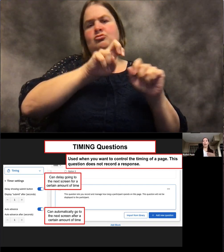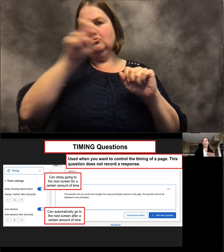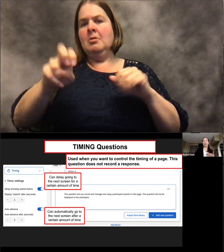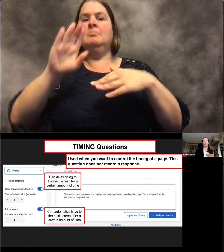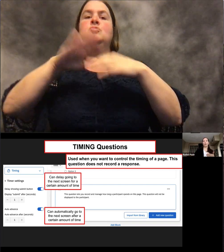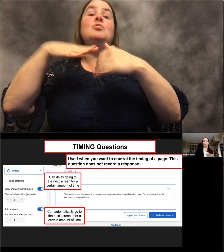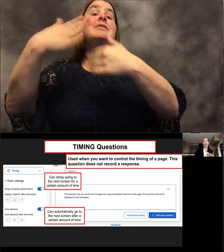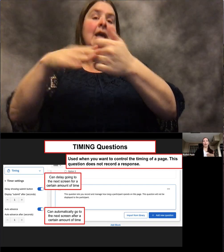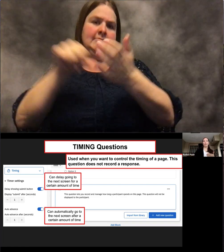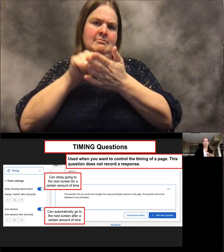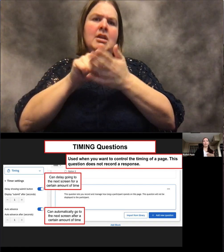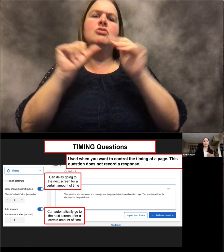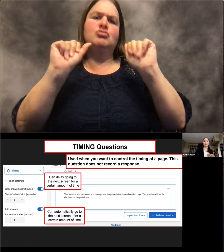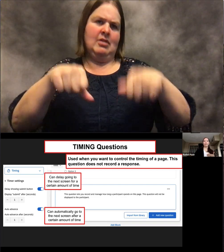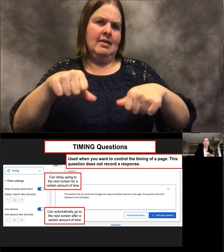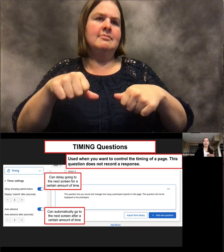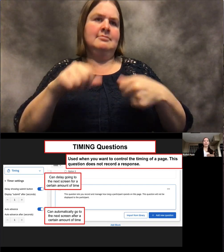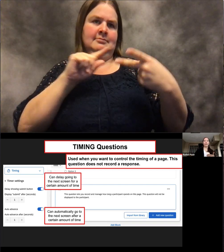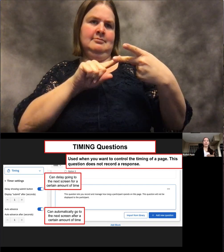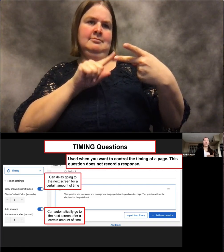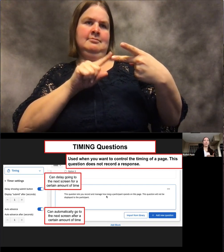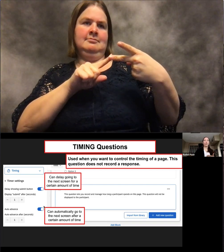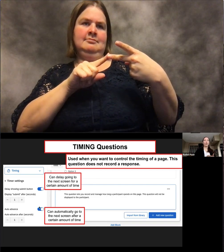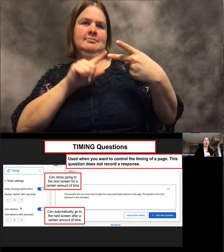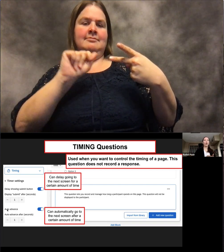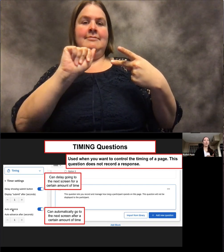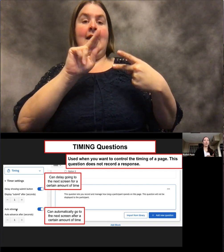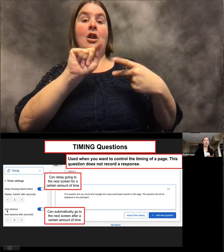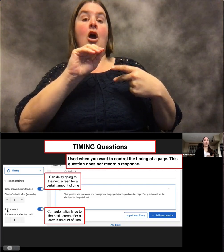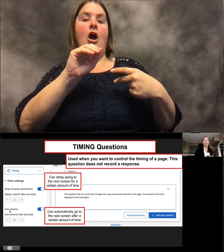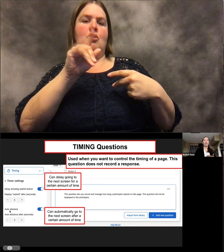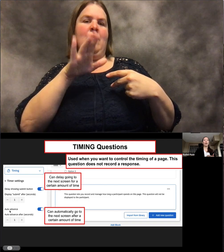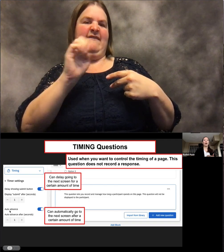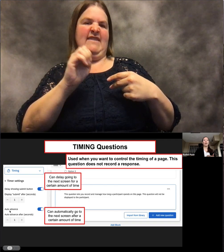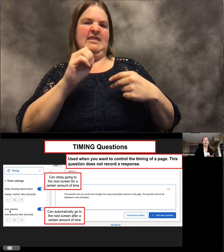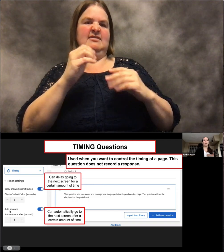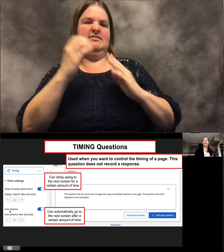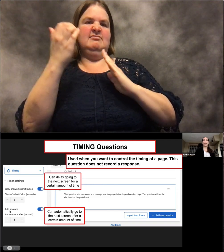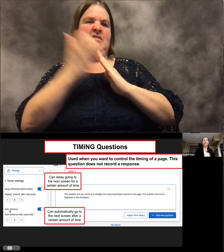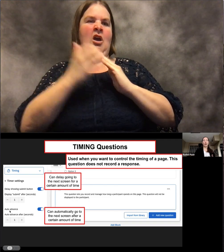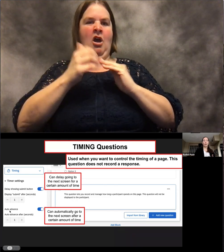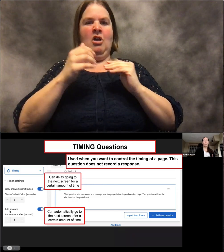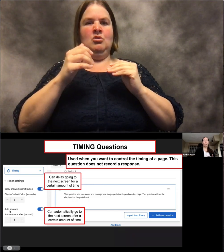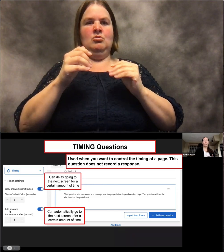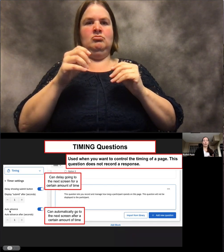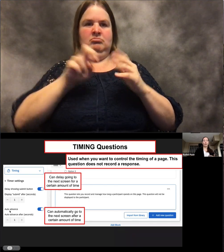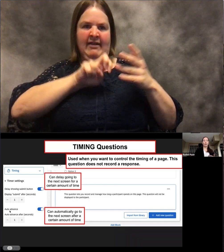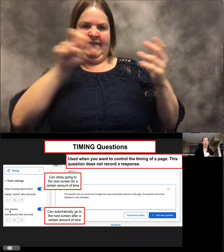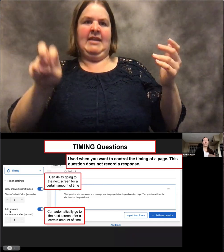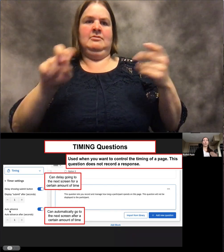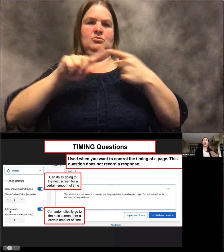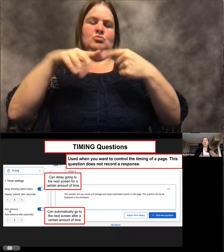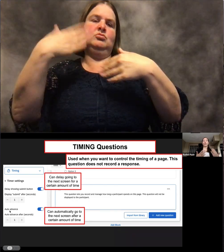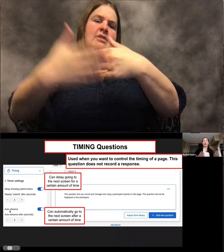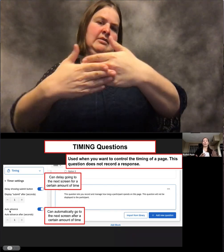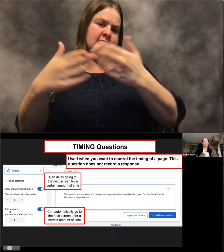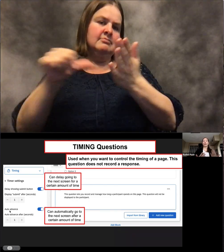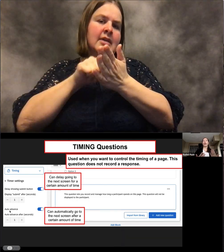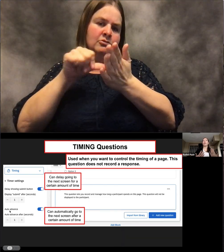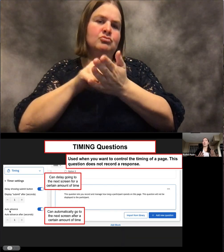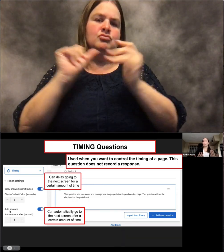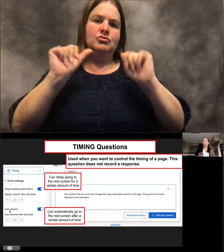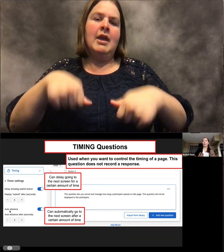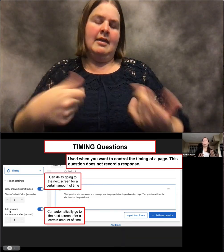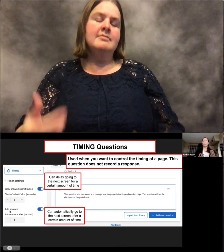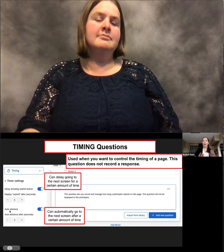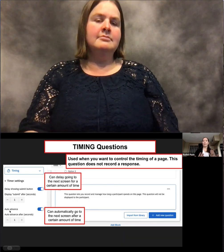next page of your survey. You can also use the auto advance option to go to the next screen